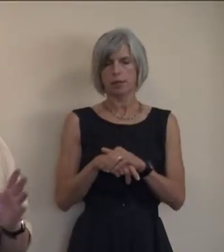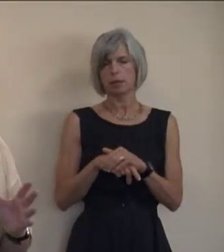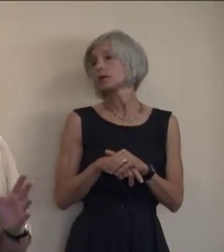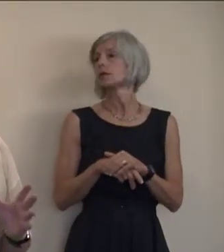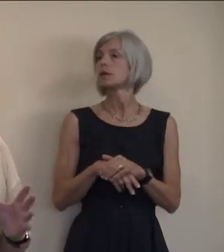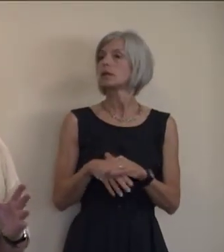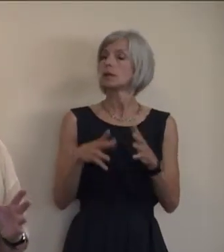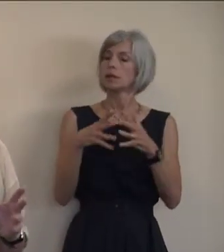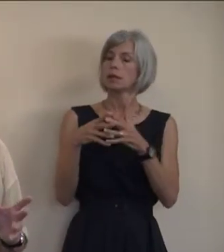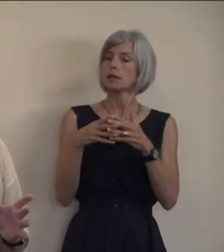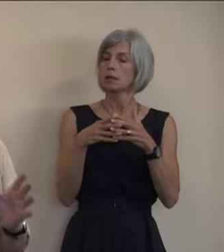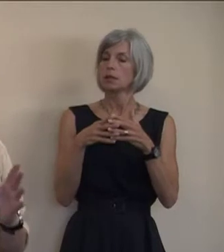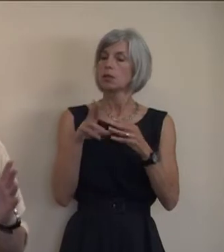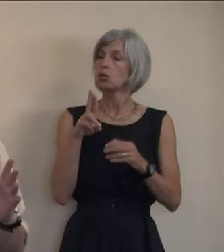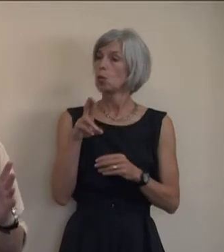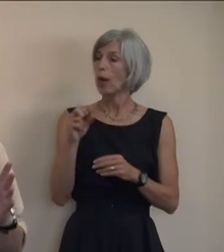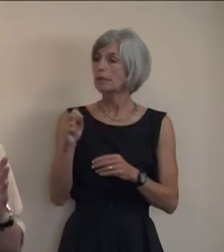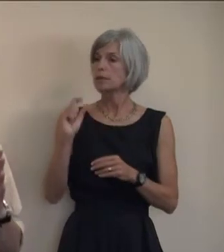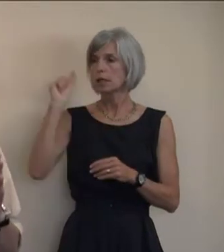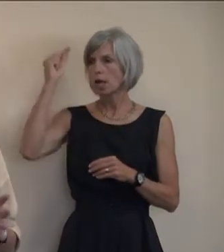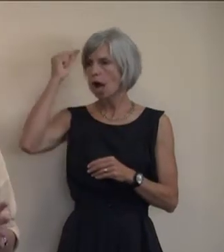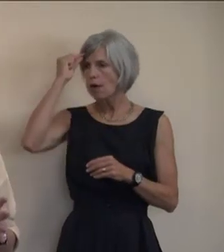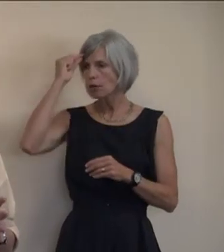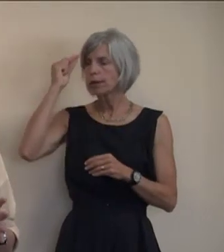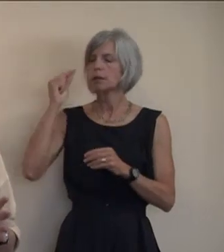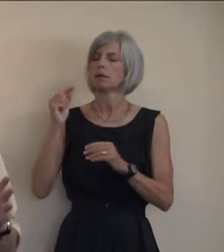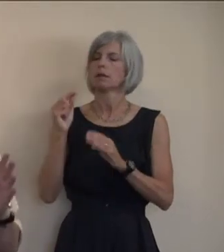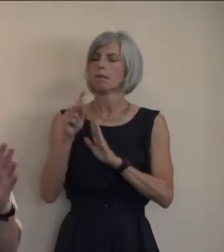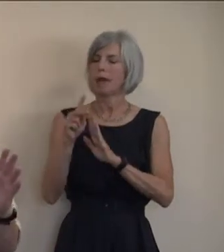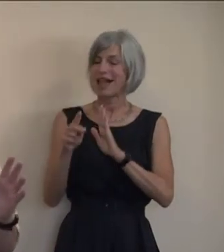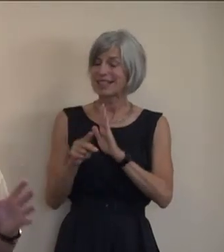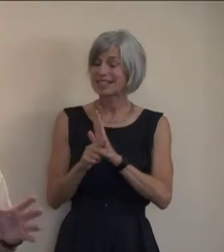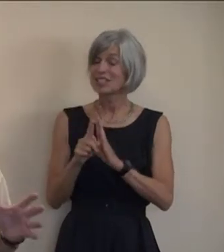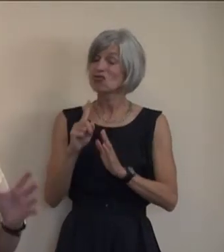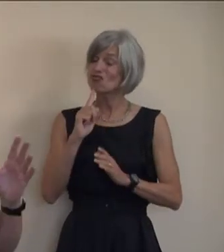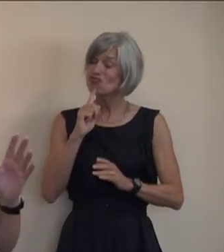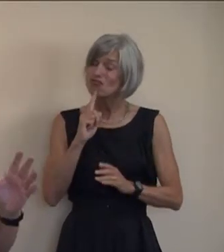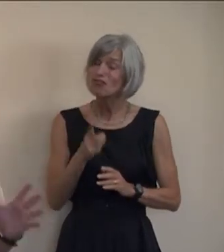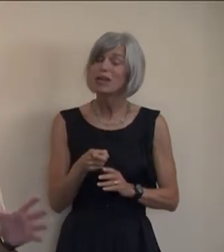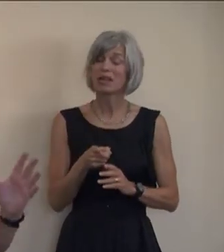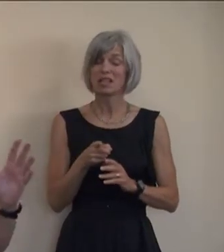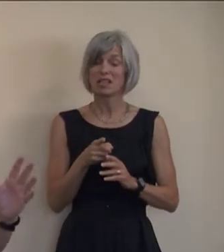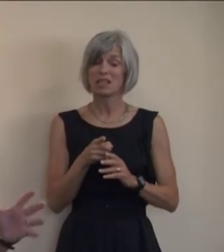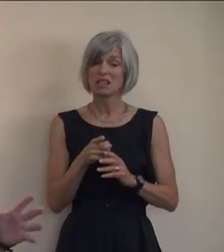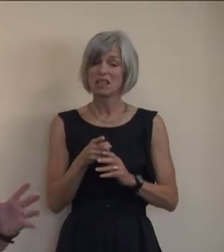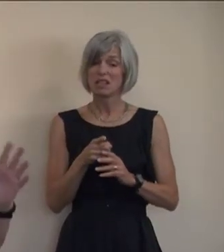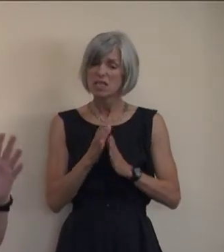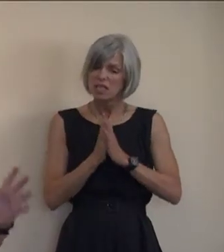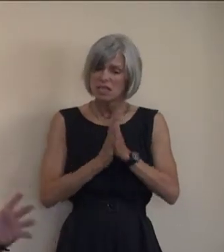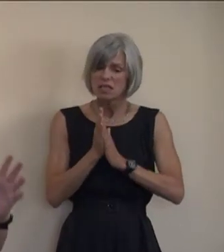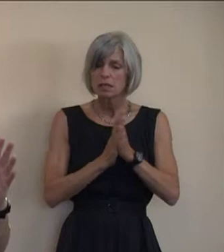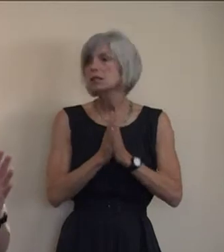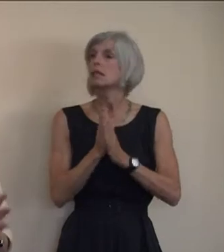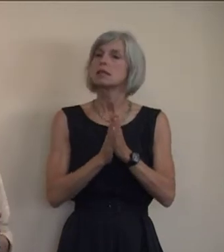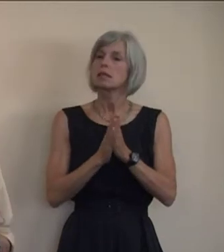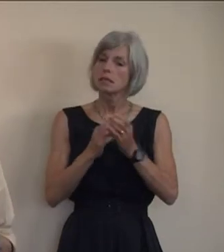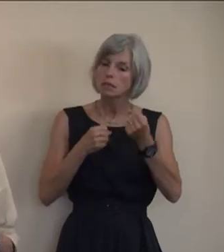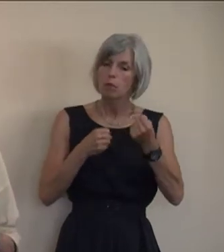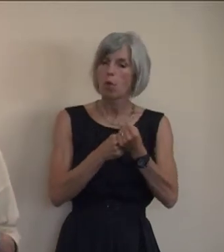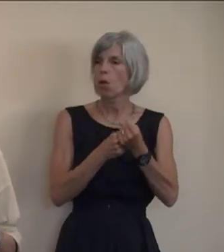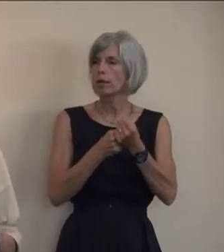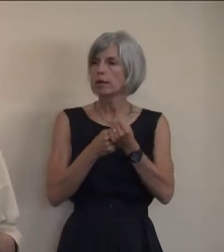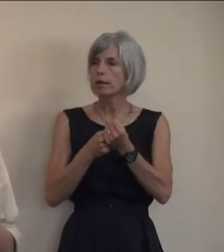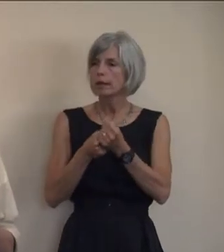United States government policy, has actively supported and invested in building